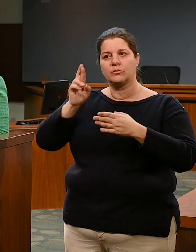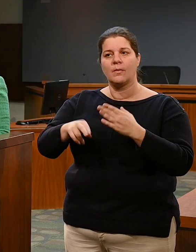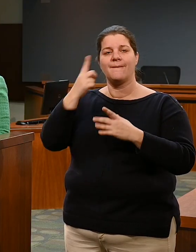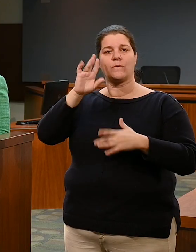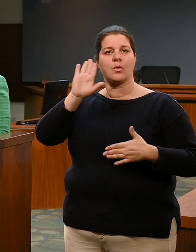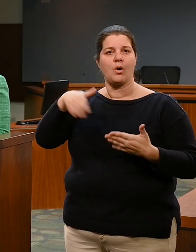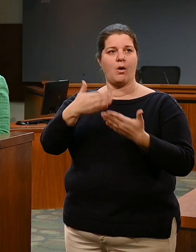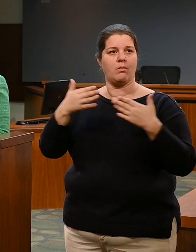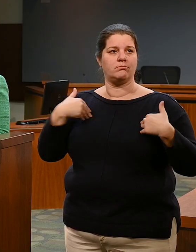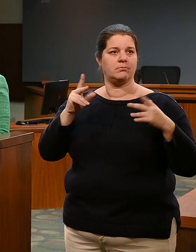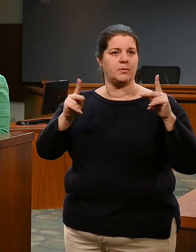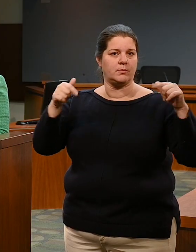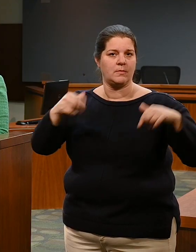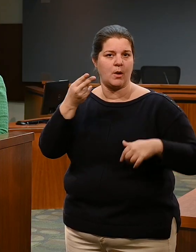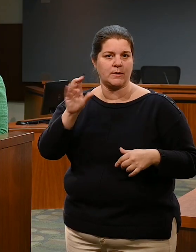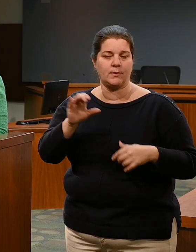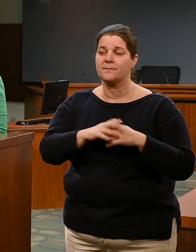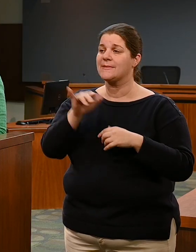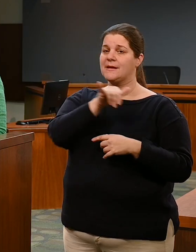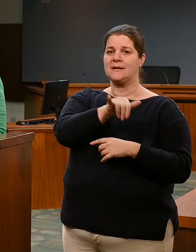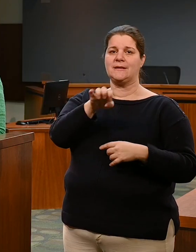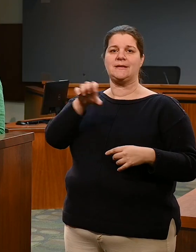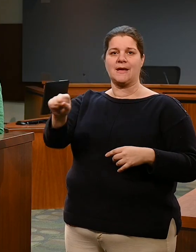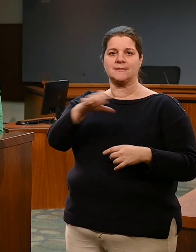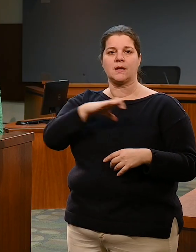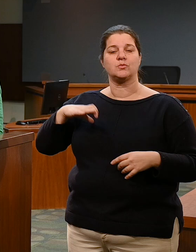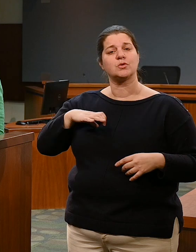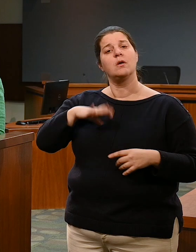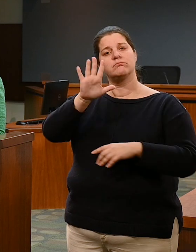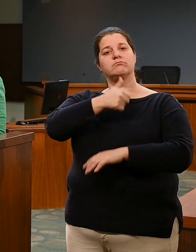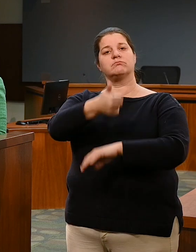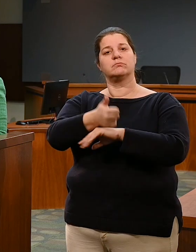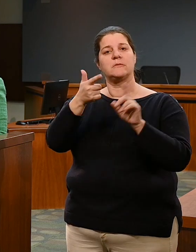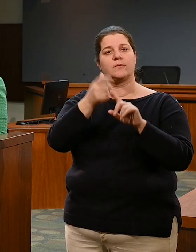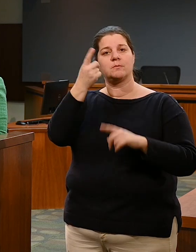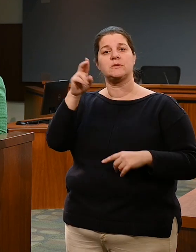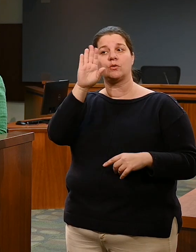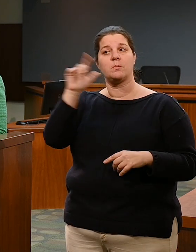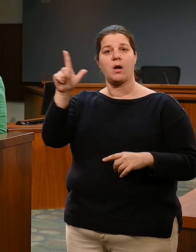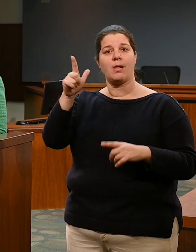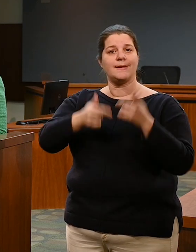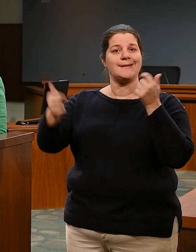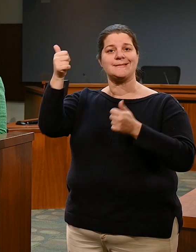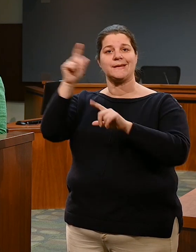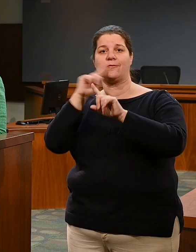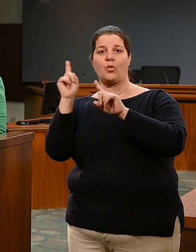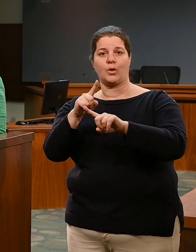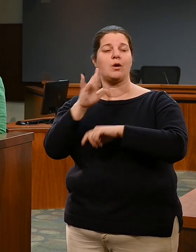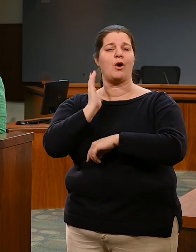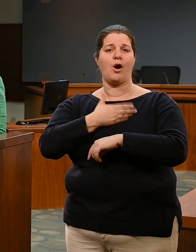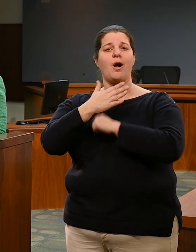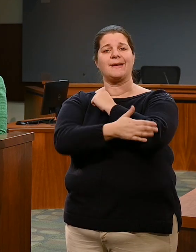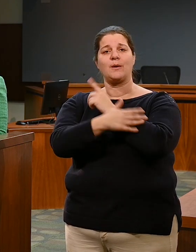Howard County. The YES Council was established through executive order by Dr. Calvin Ball, County Executive,